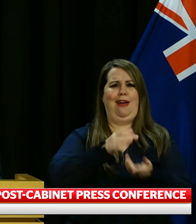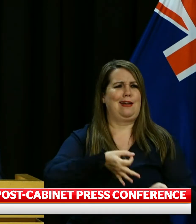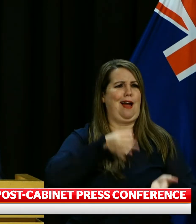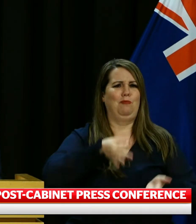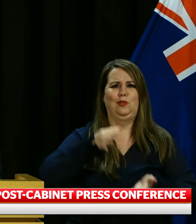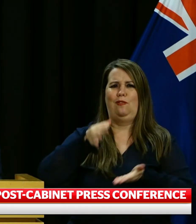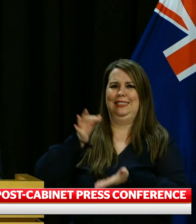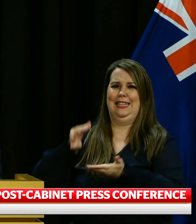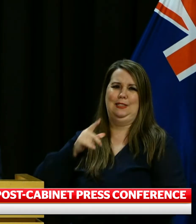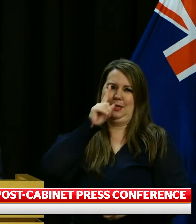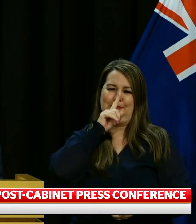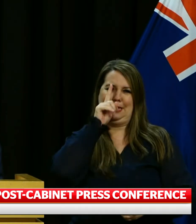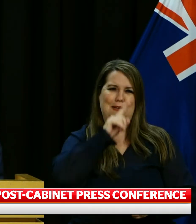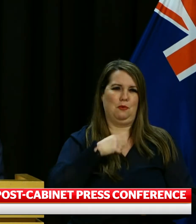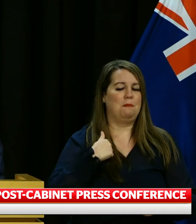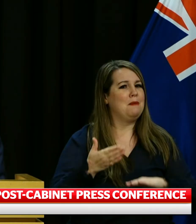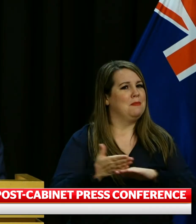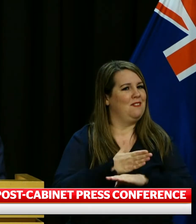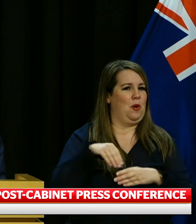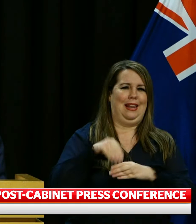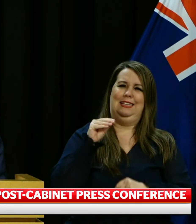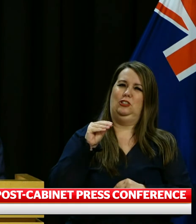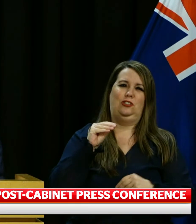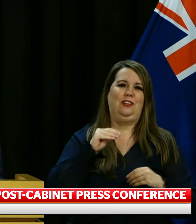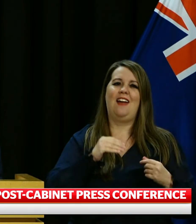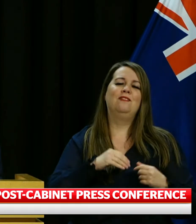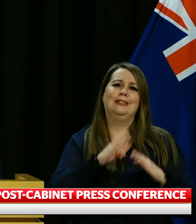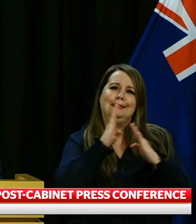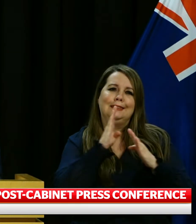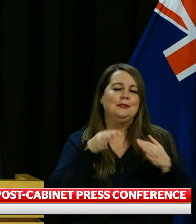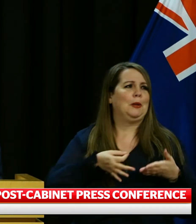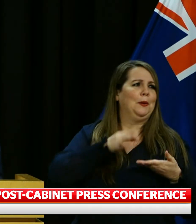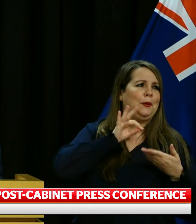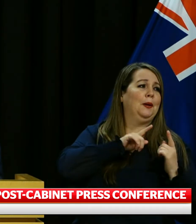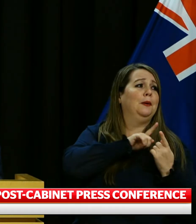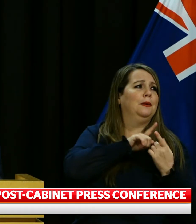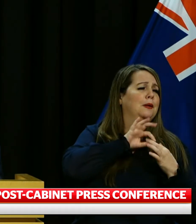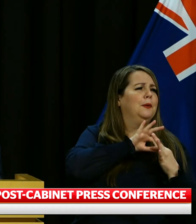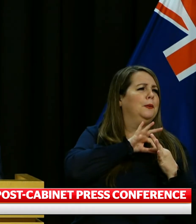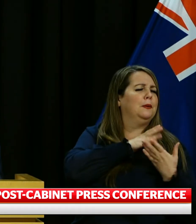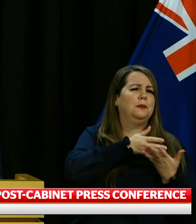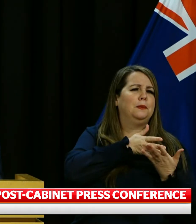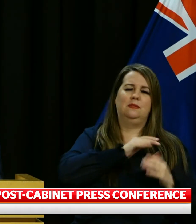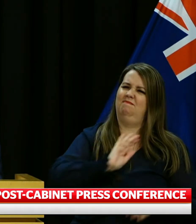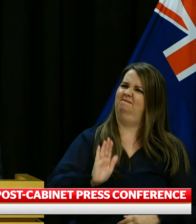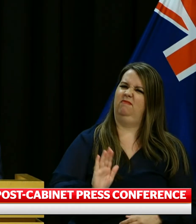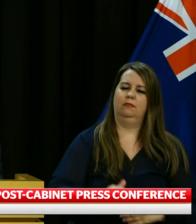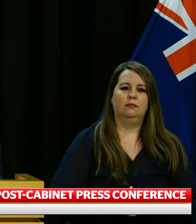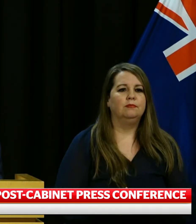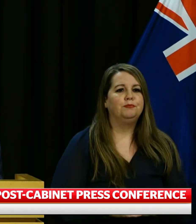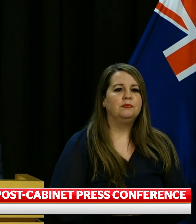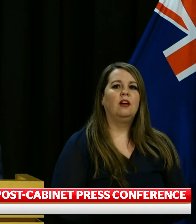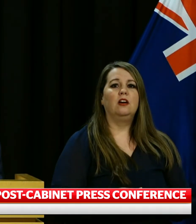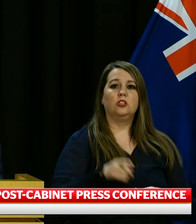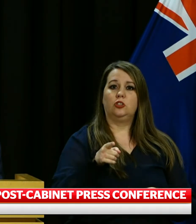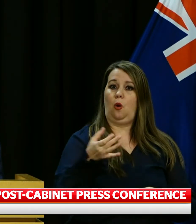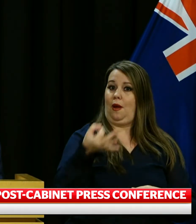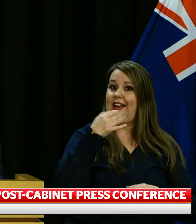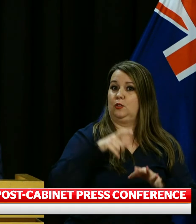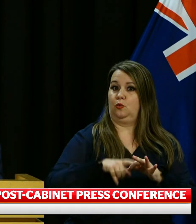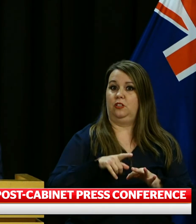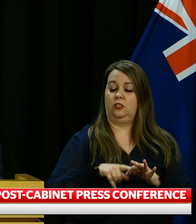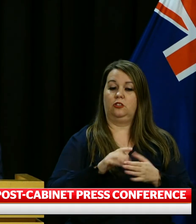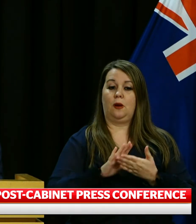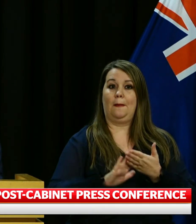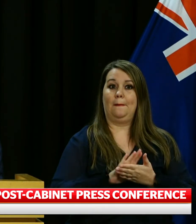not something the Labour Party's done in the past. So you will not make any exceptions or allowances for any other party